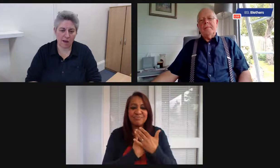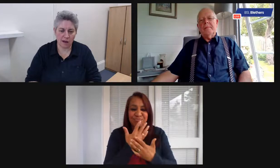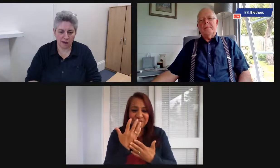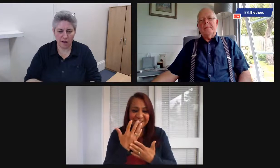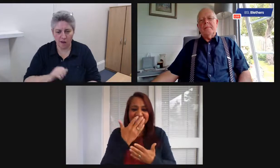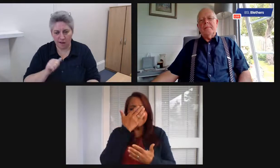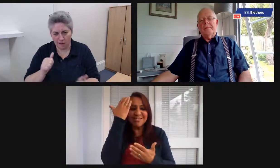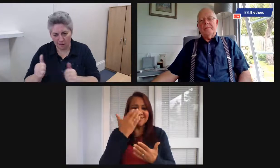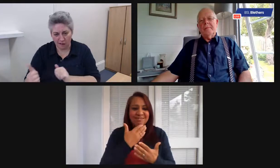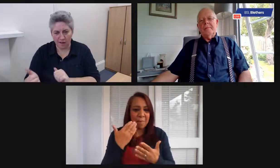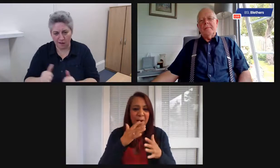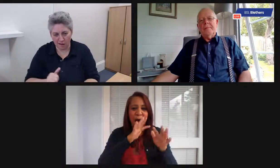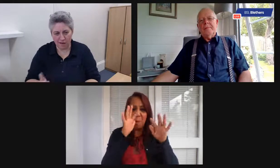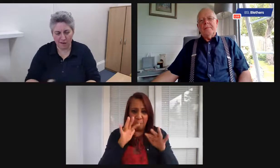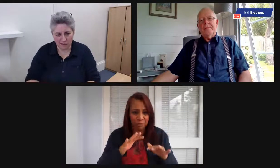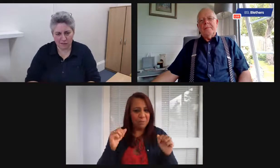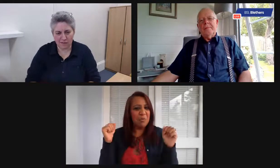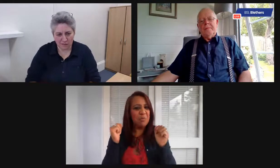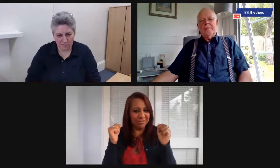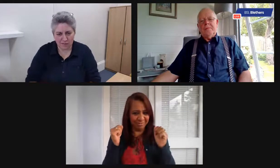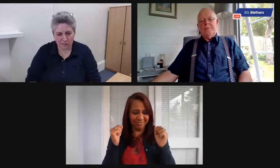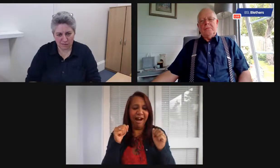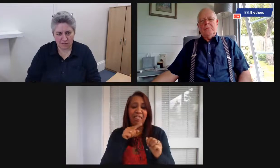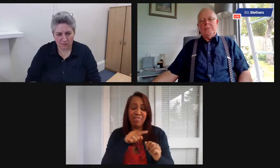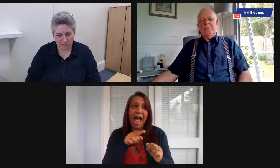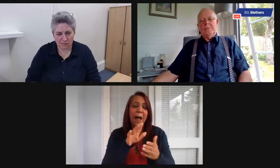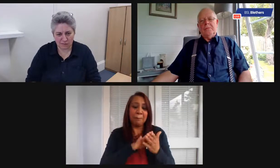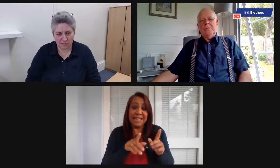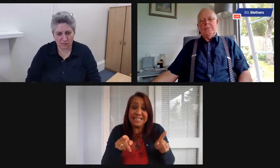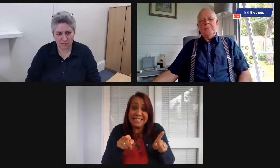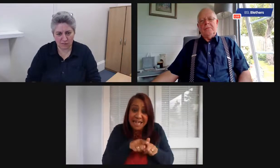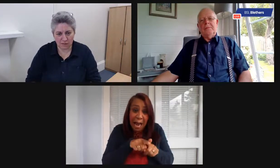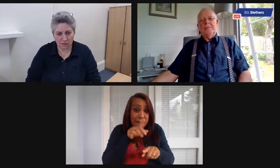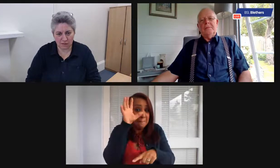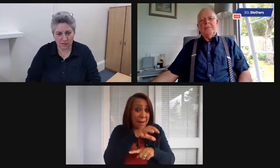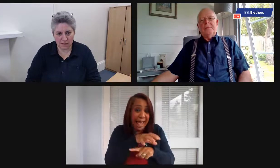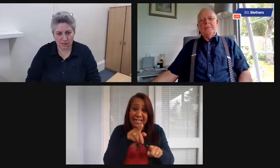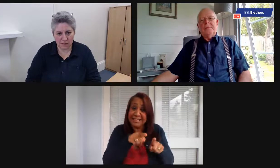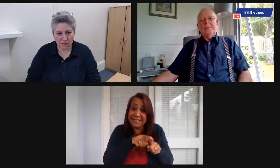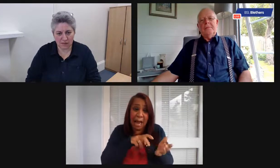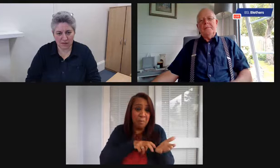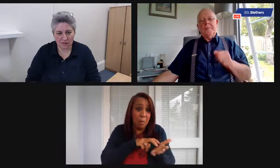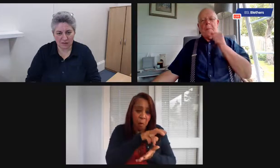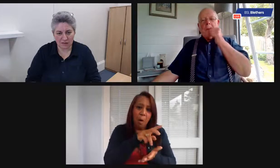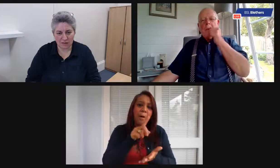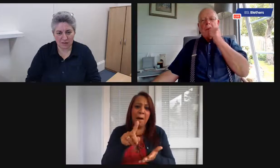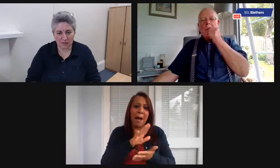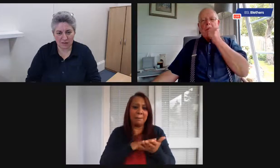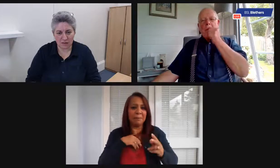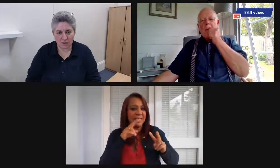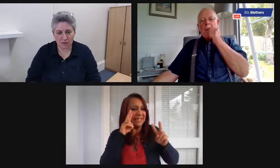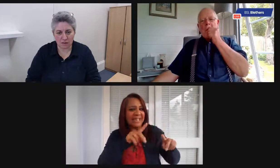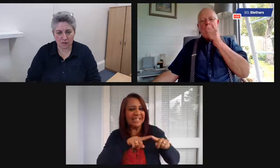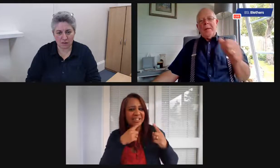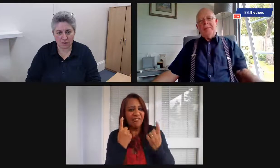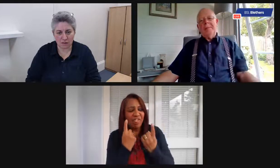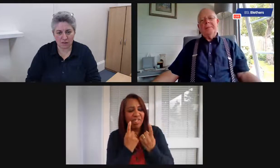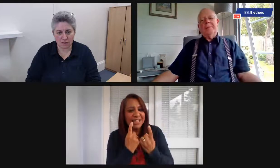of settings and different seasons, it's so different. So if you think about it, it's the same place that I